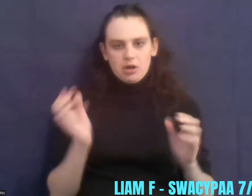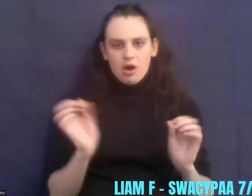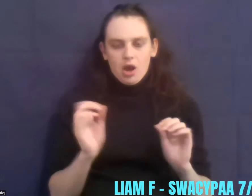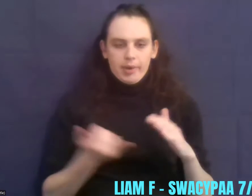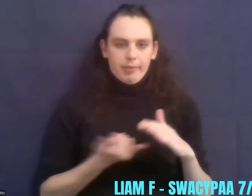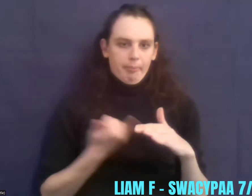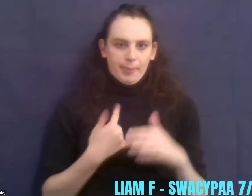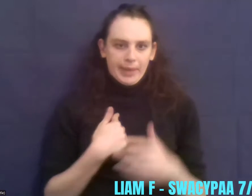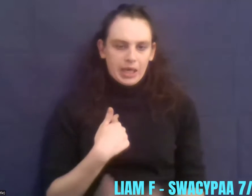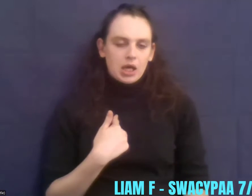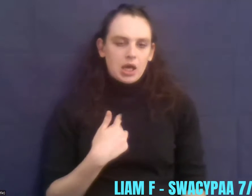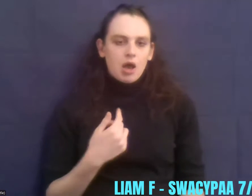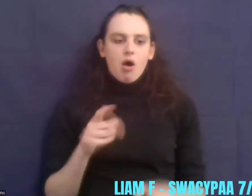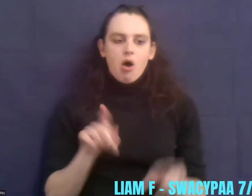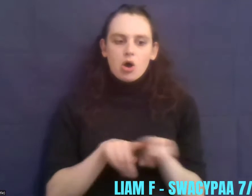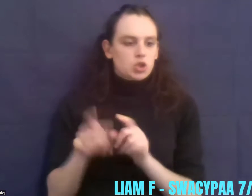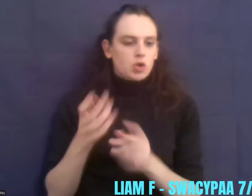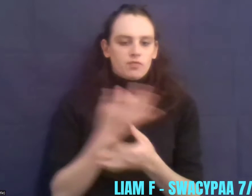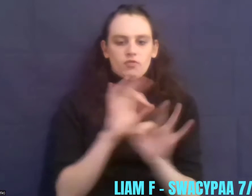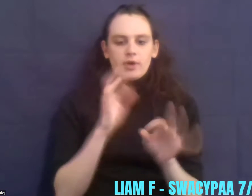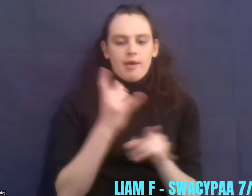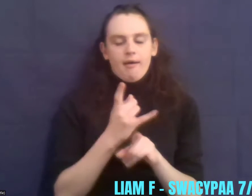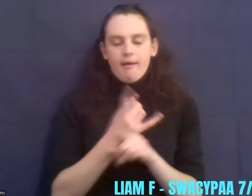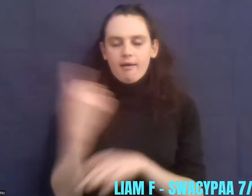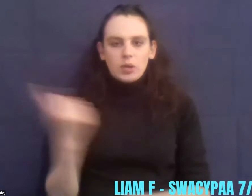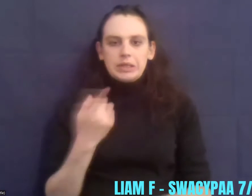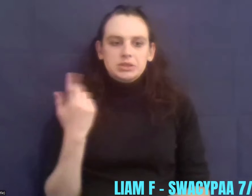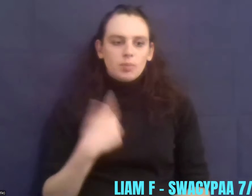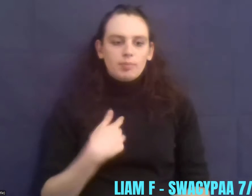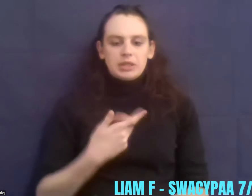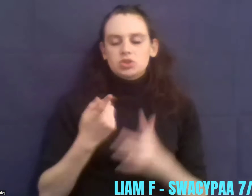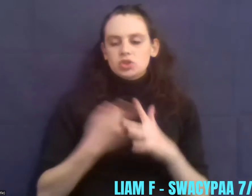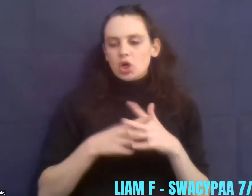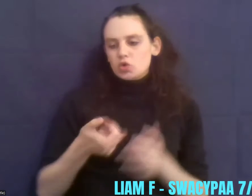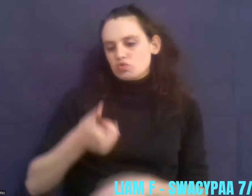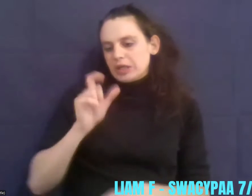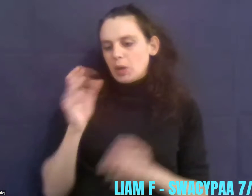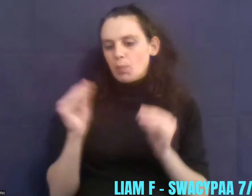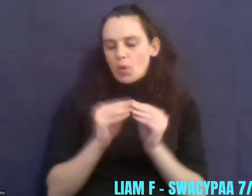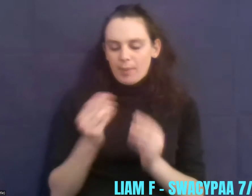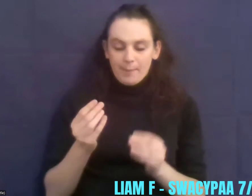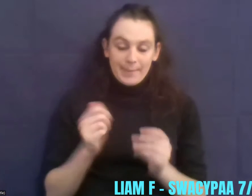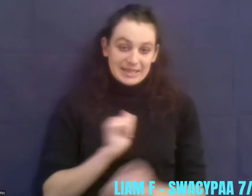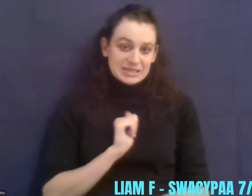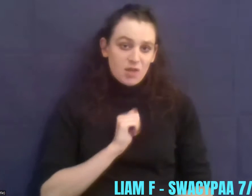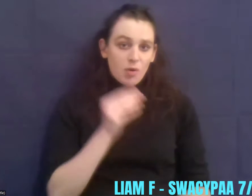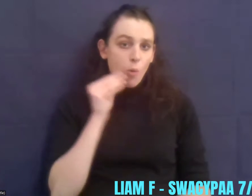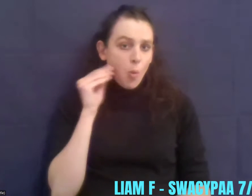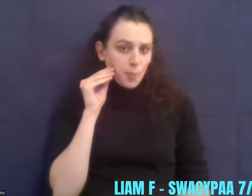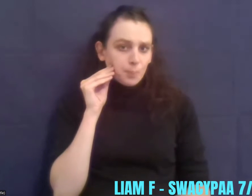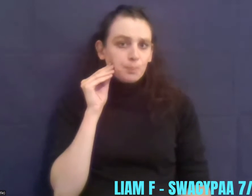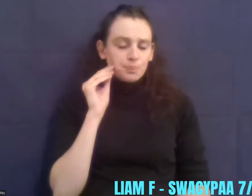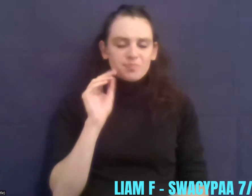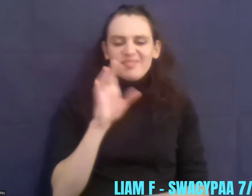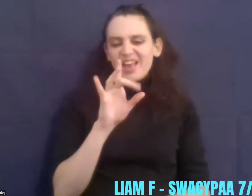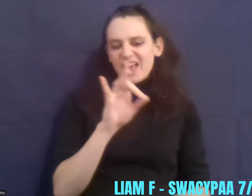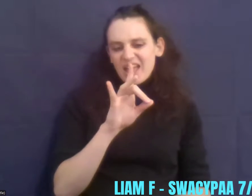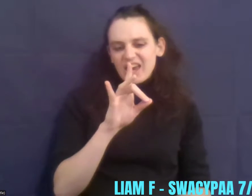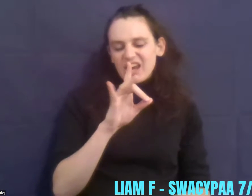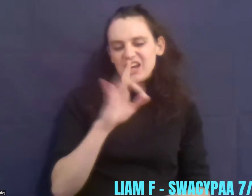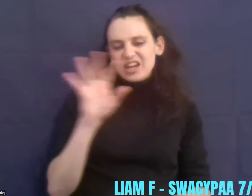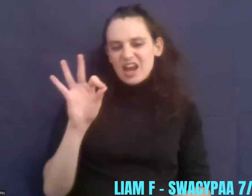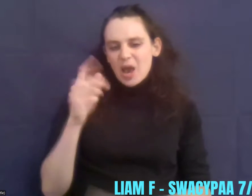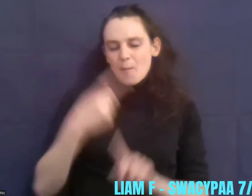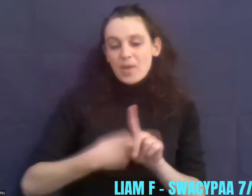time. So I started drinking more by myself at home. COVID hit maybe 8 or 9 months later. I went back to